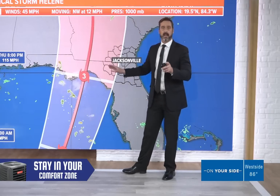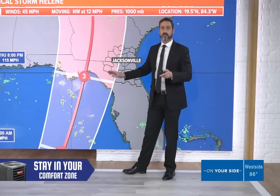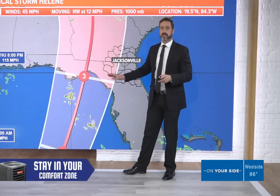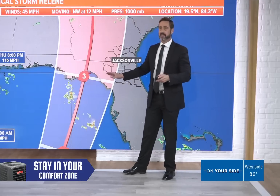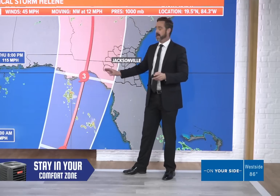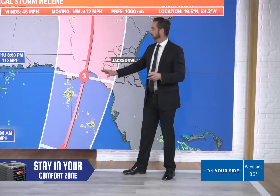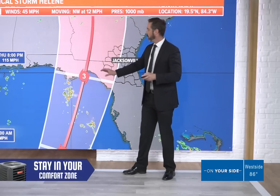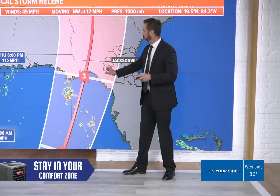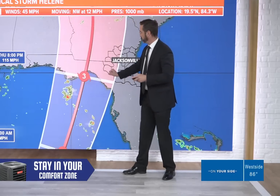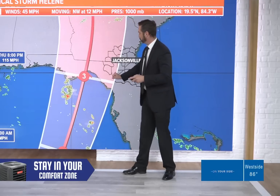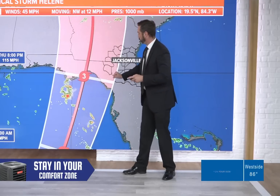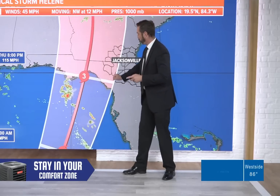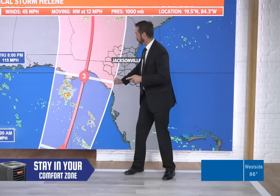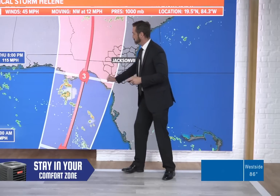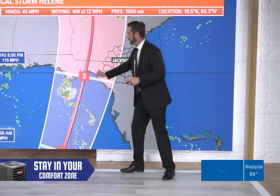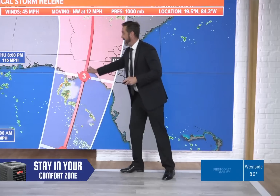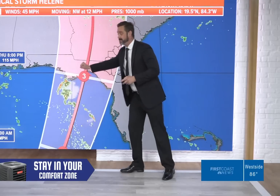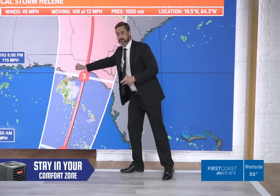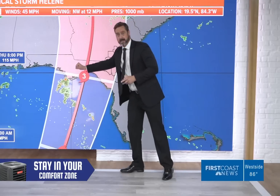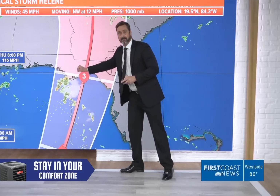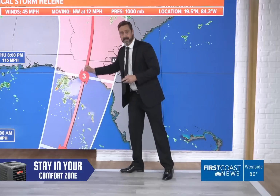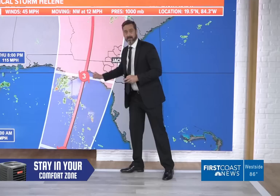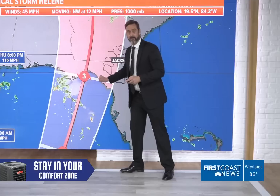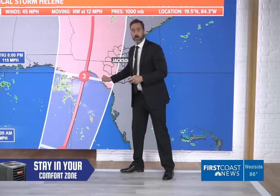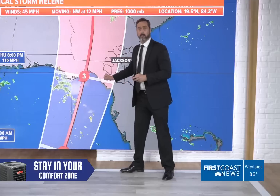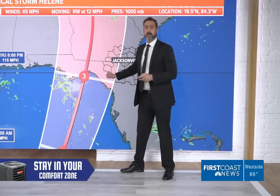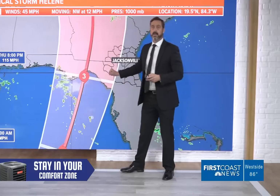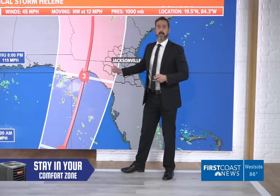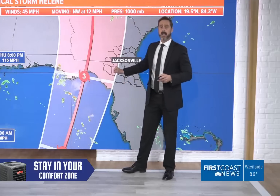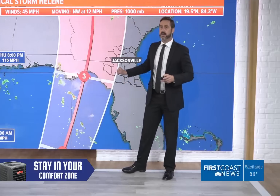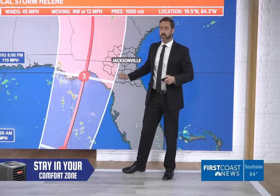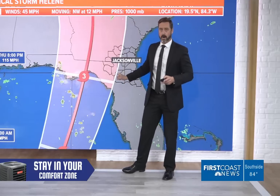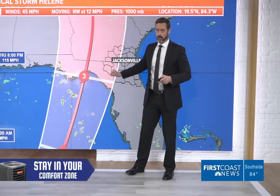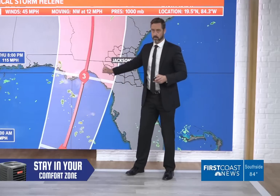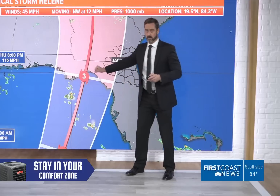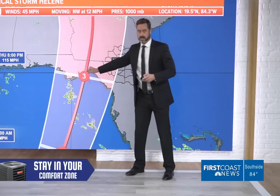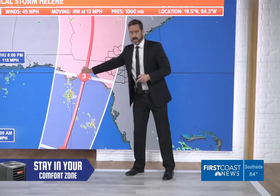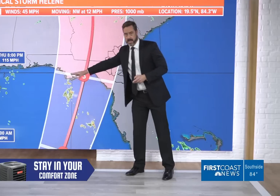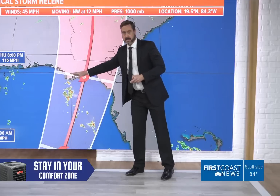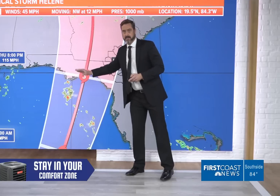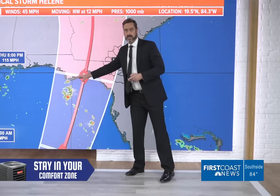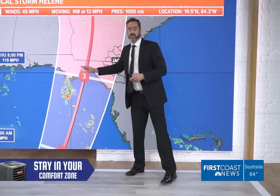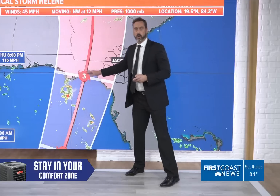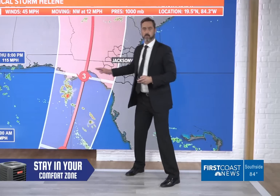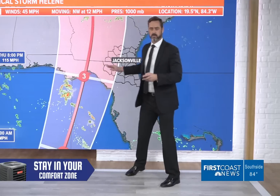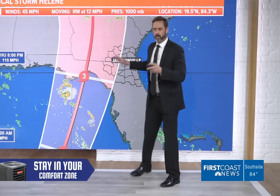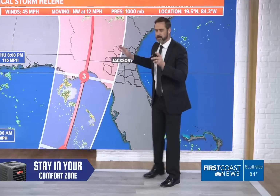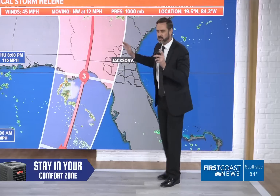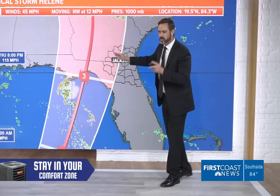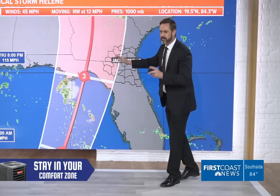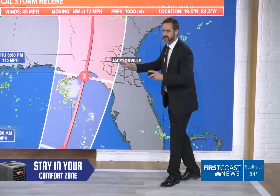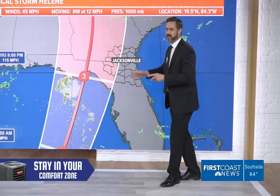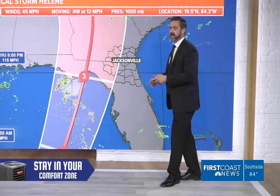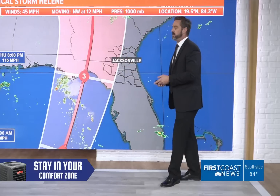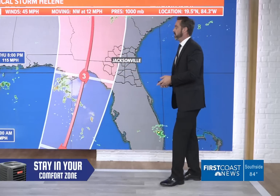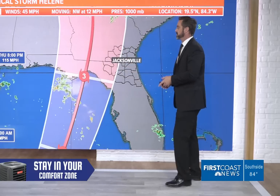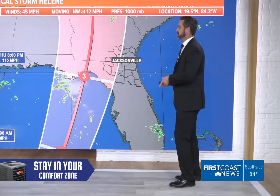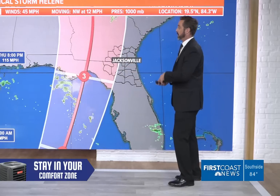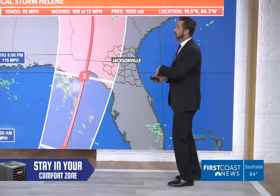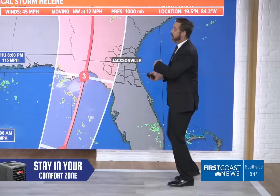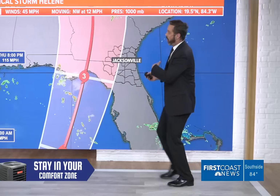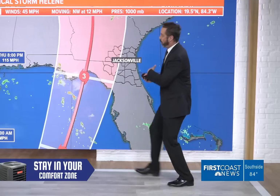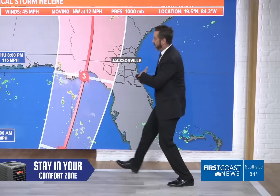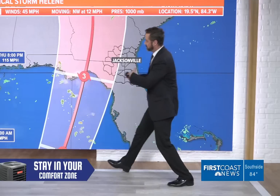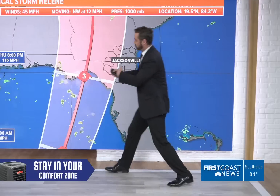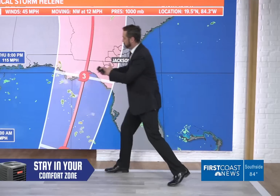is very likely that the eye wall could cross land, make landfall anywhere within this cone. So don't get too fixated on the